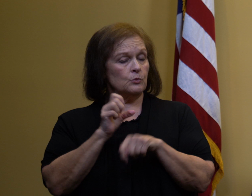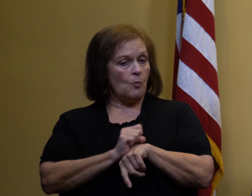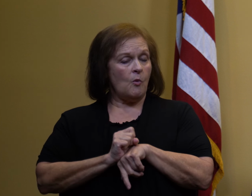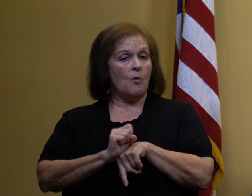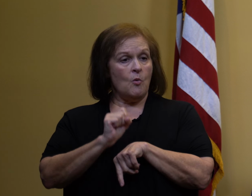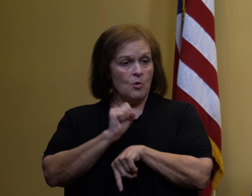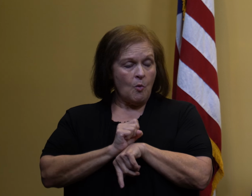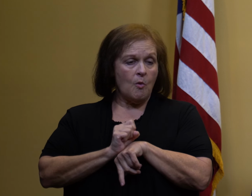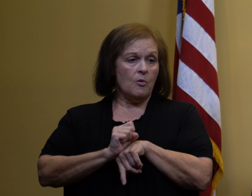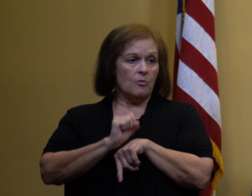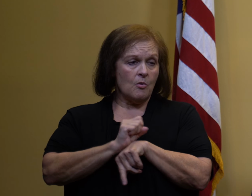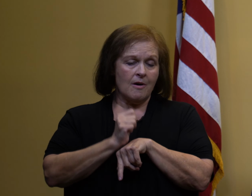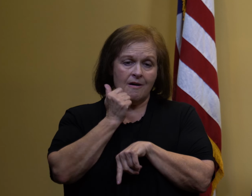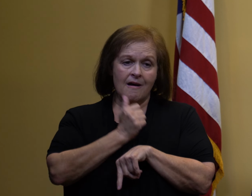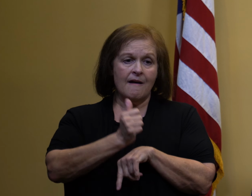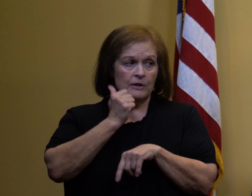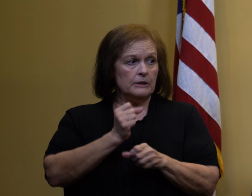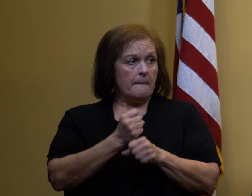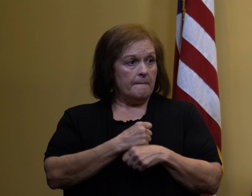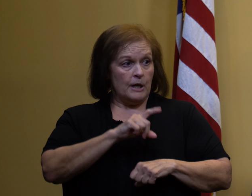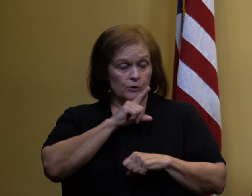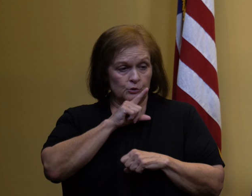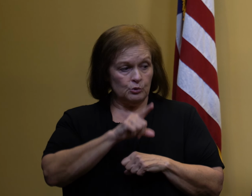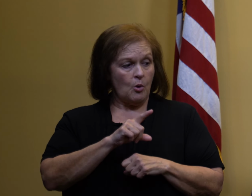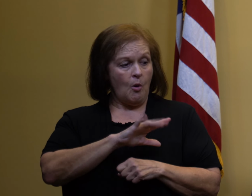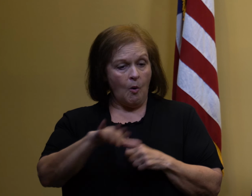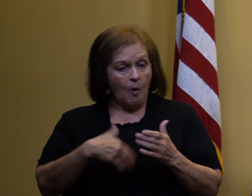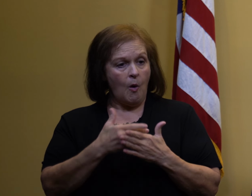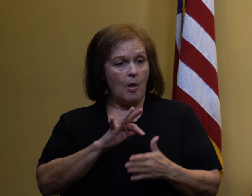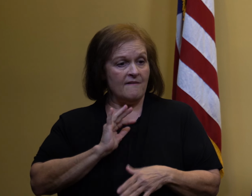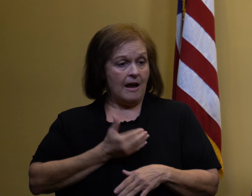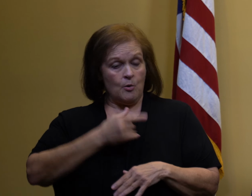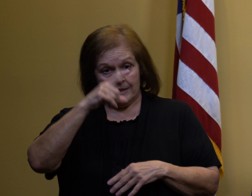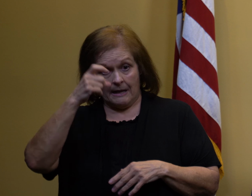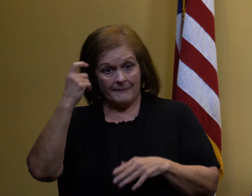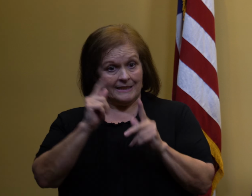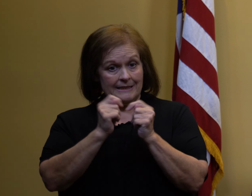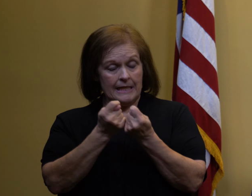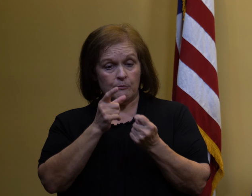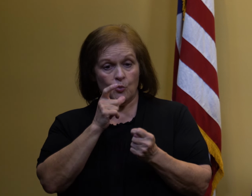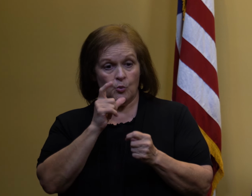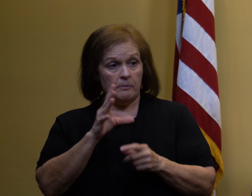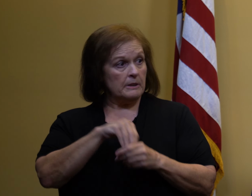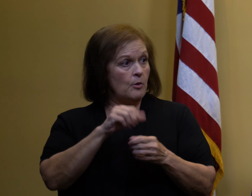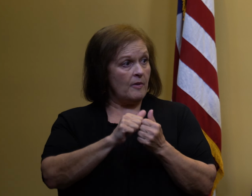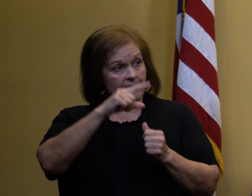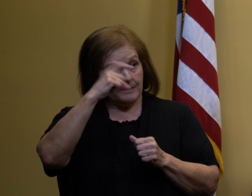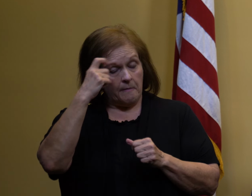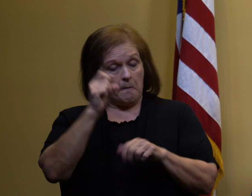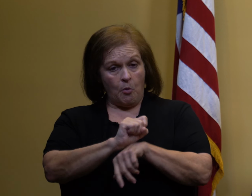working tirelessly to ensure that all of our summer teens that participated in summer